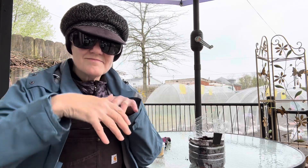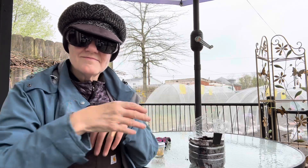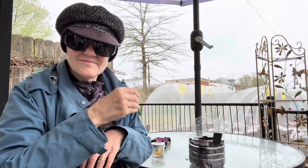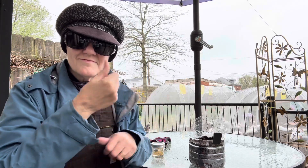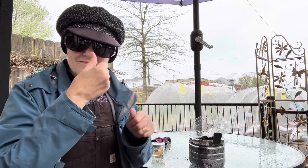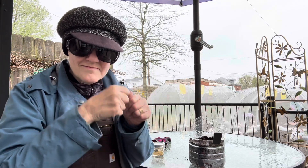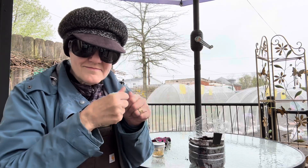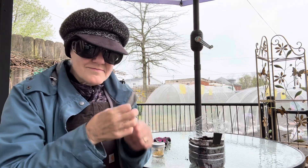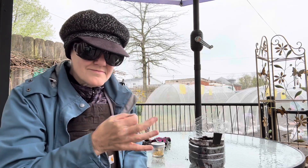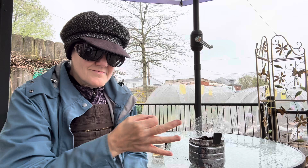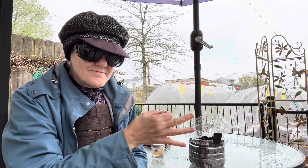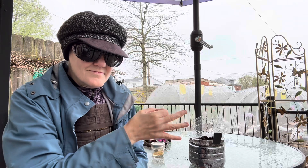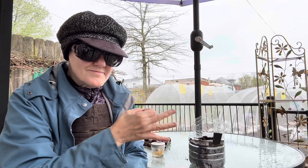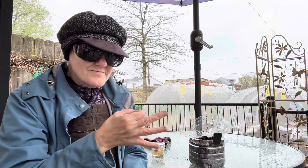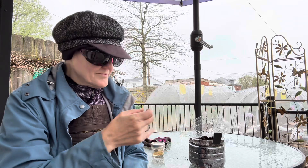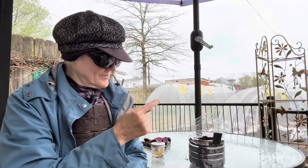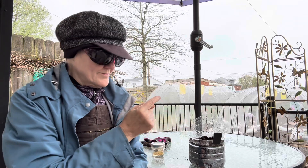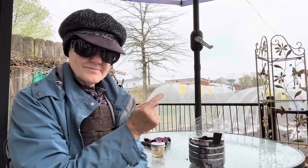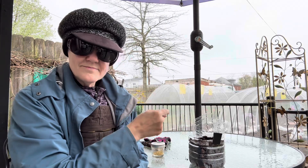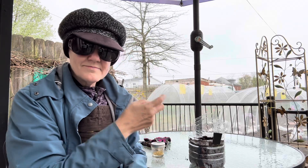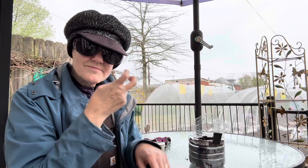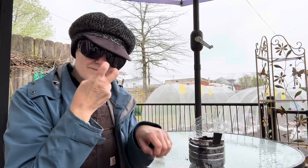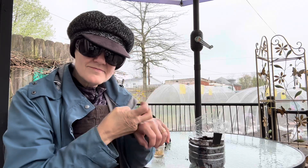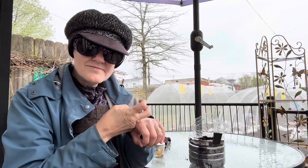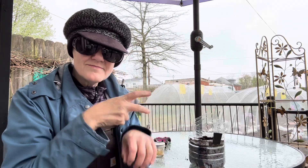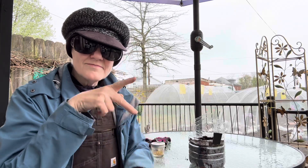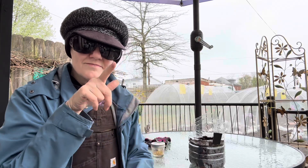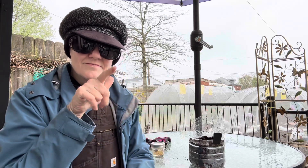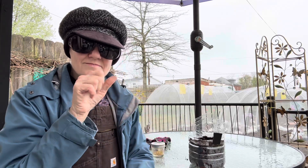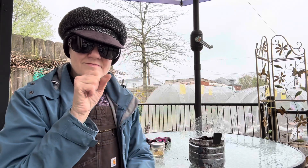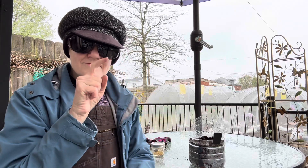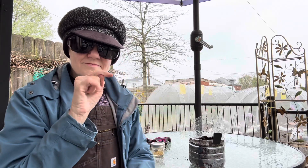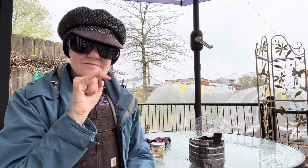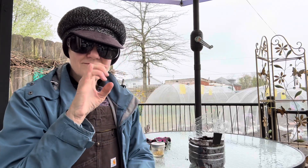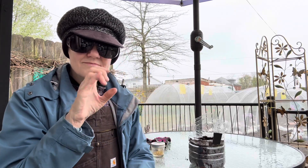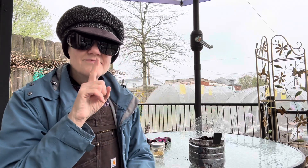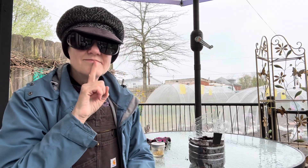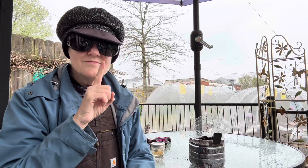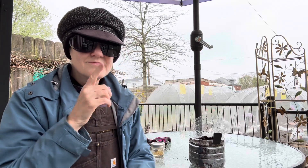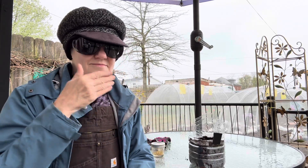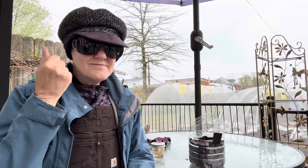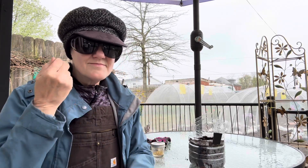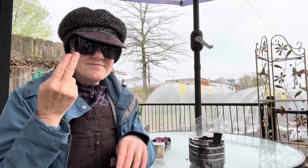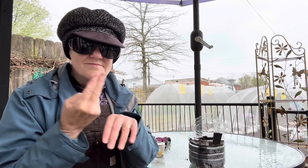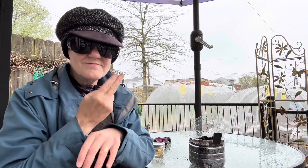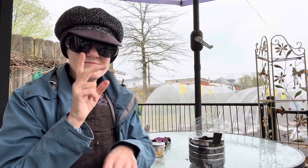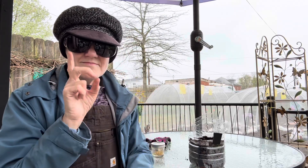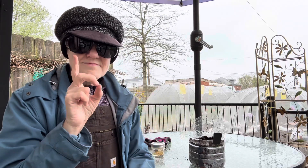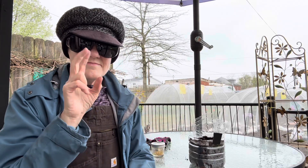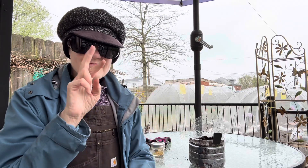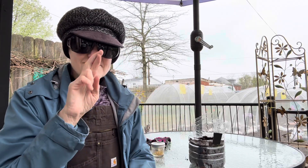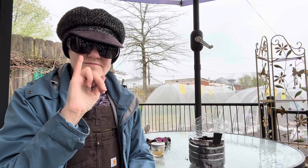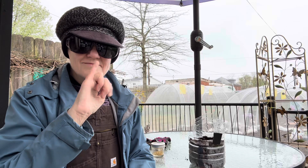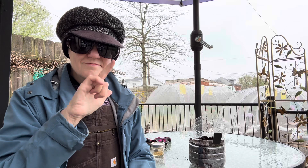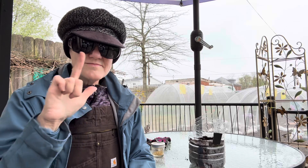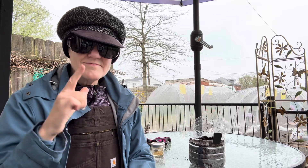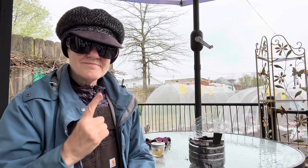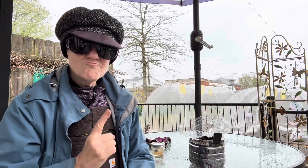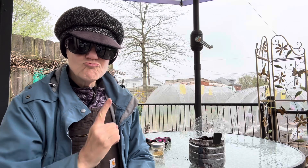to be able to get in. And remember those drainage holes. Now this is hard plastic, and it's best to use a